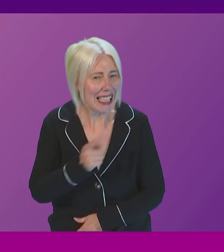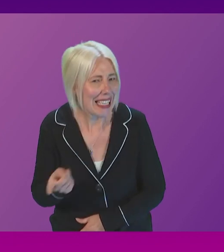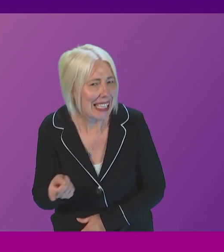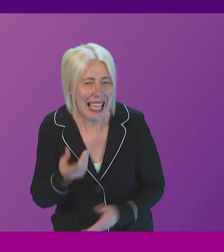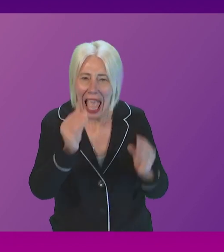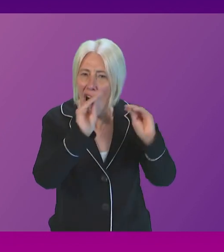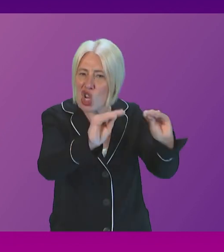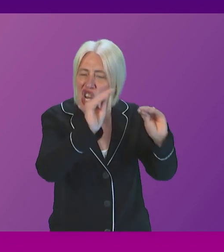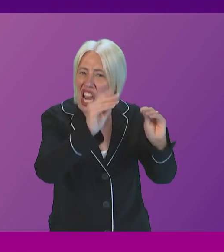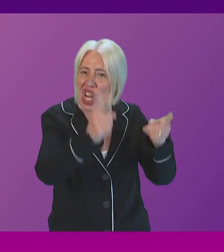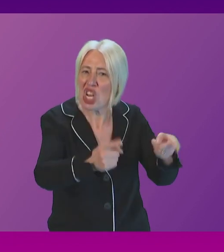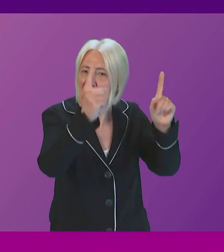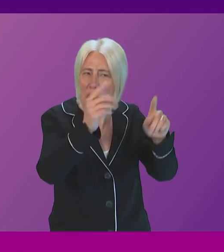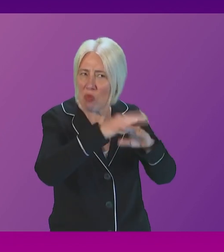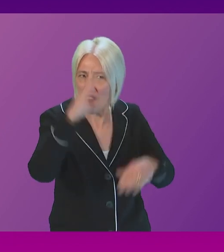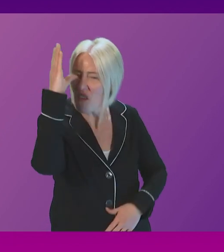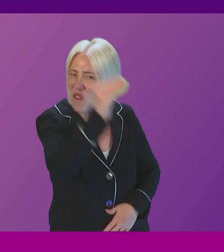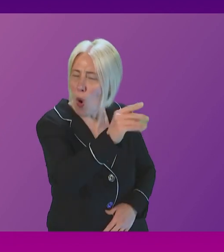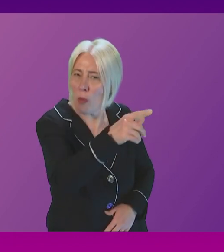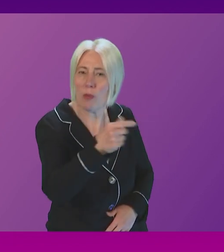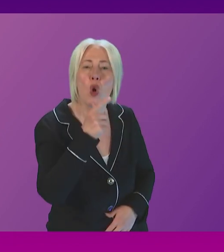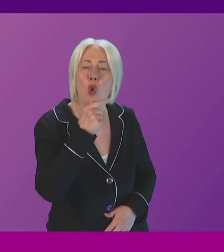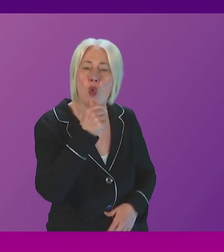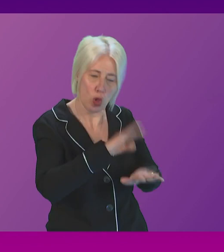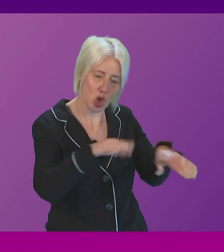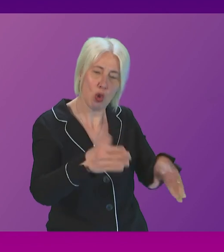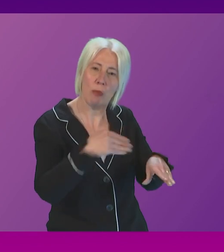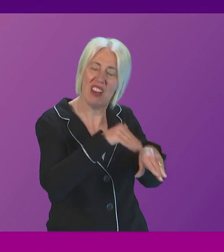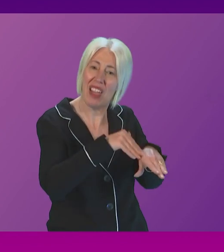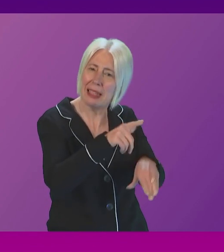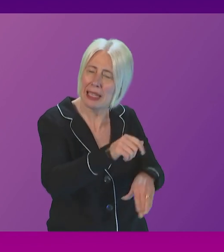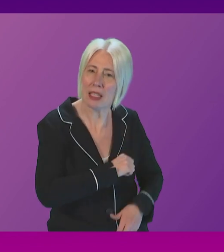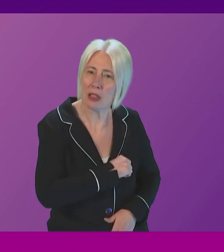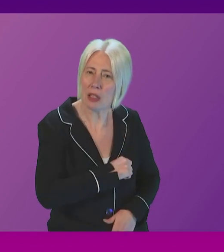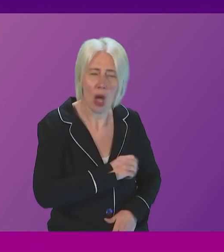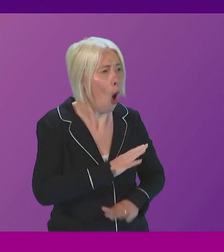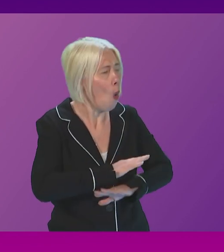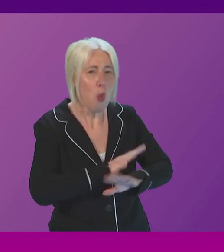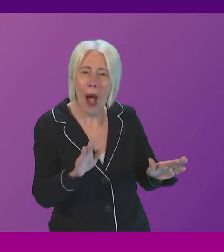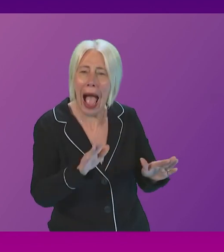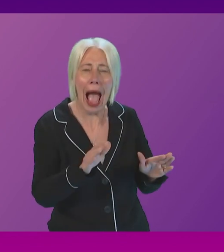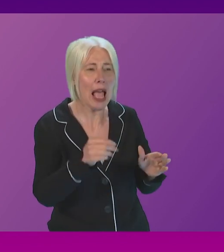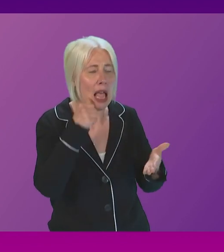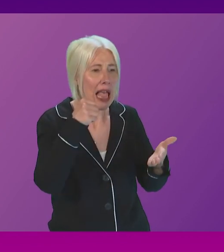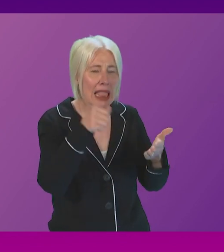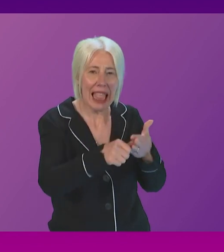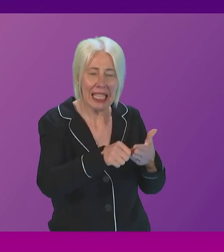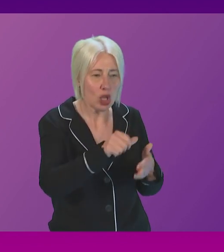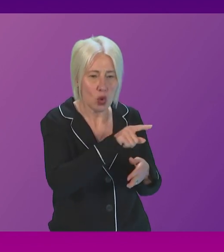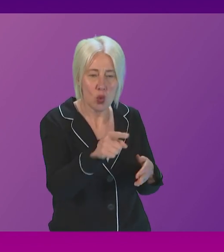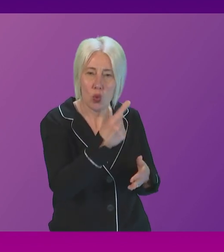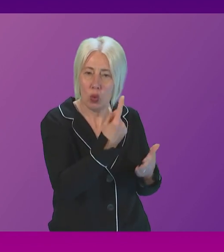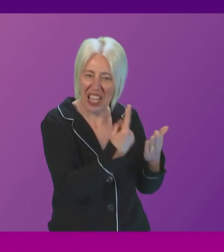education authorities not told about the names of these children affected? Or why wasn't there measures or even letters given to the individual